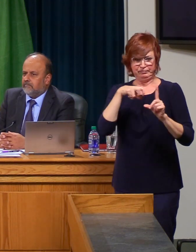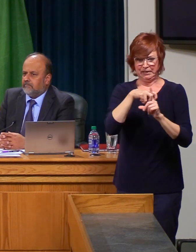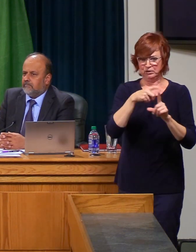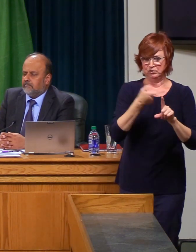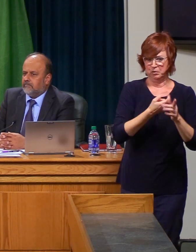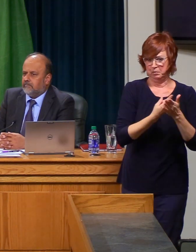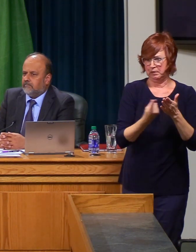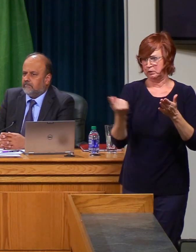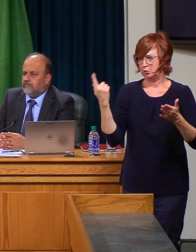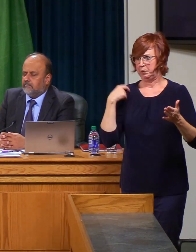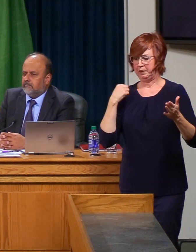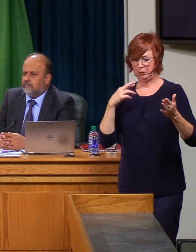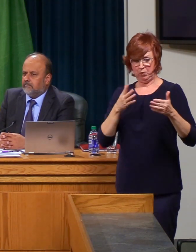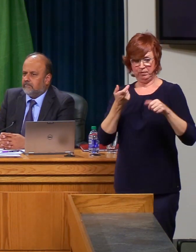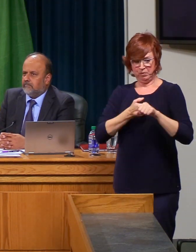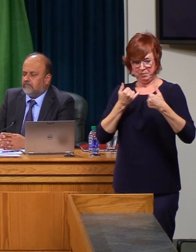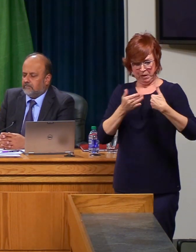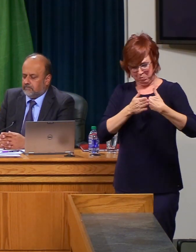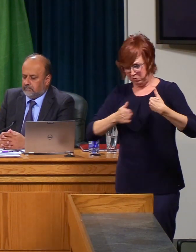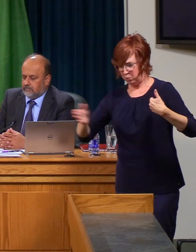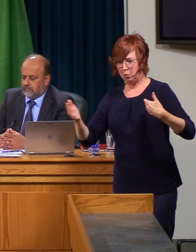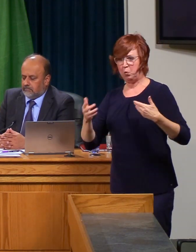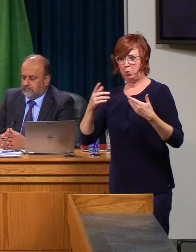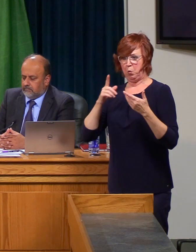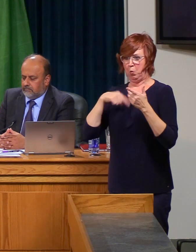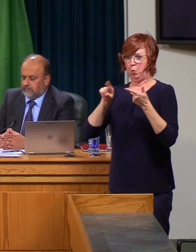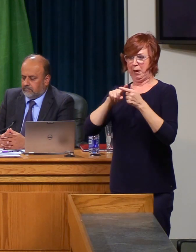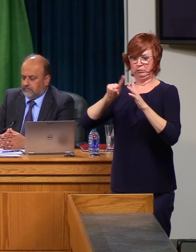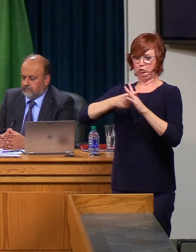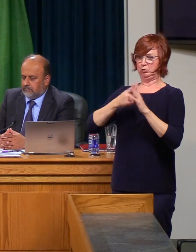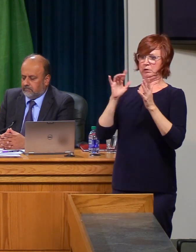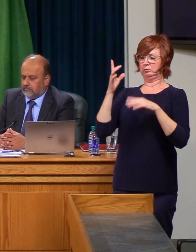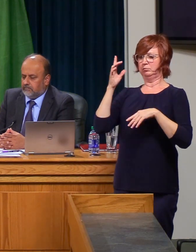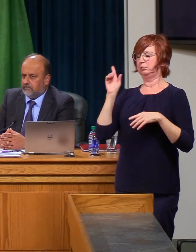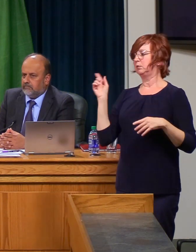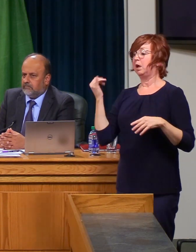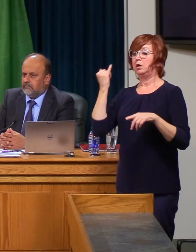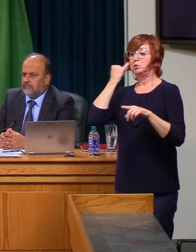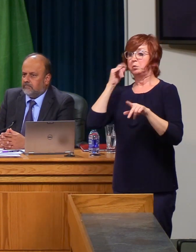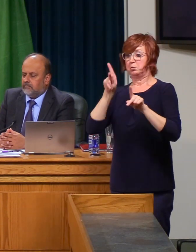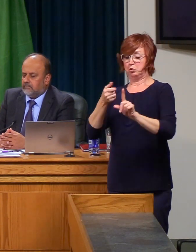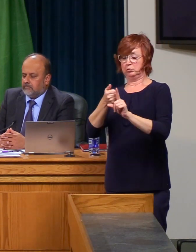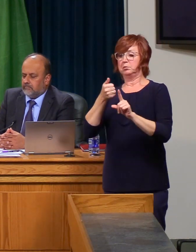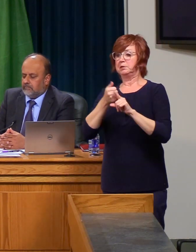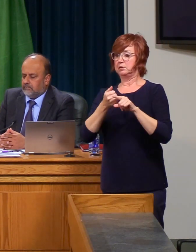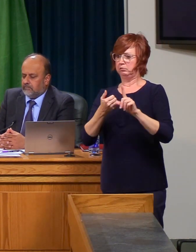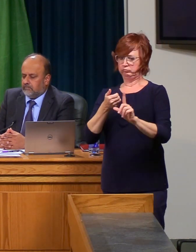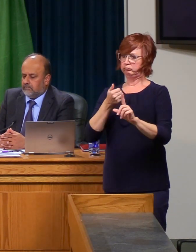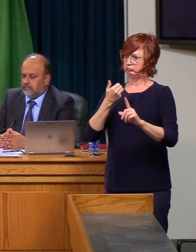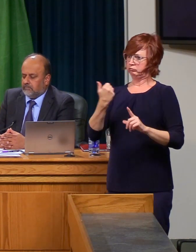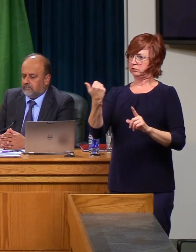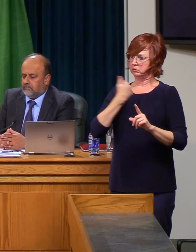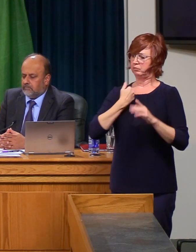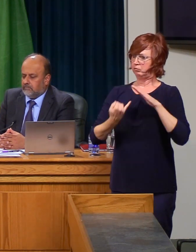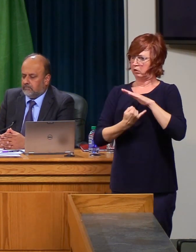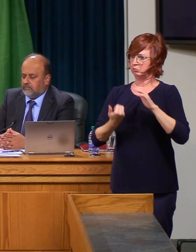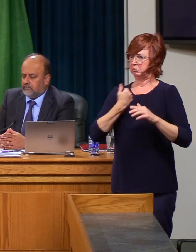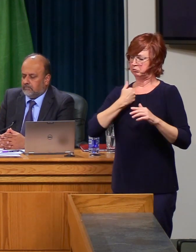only new arrivals? So what this would apply to is anyone that is under self-isolation. So and to anyone that